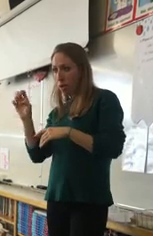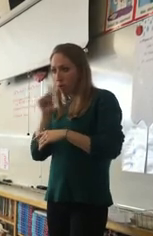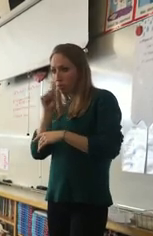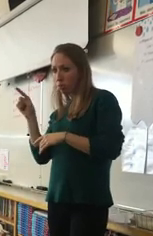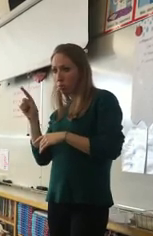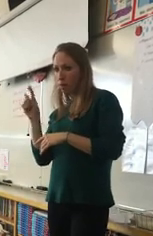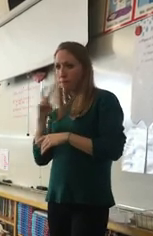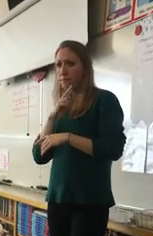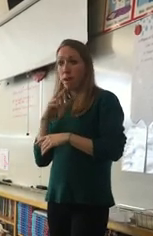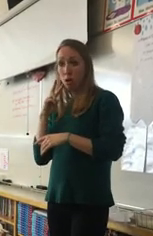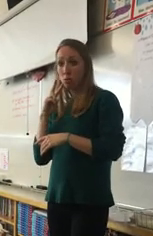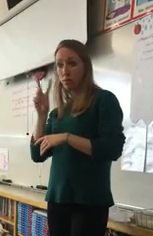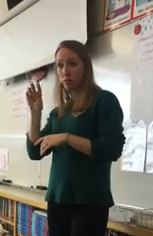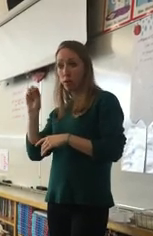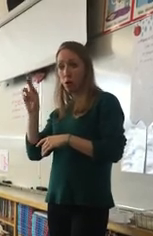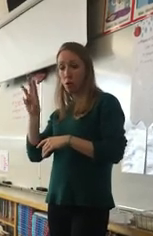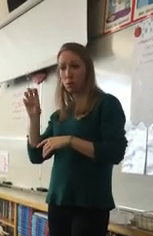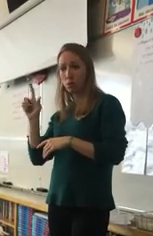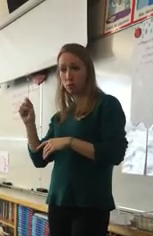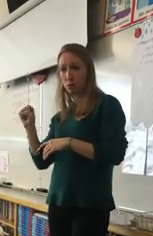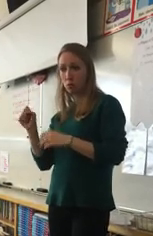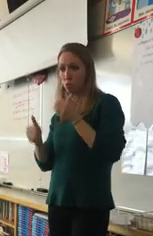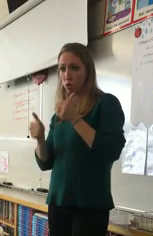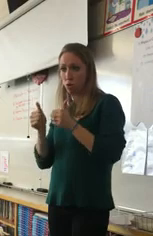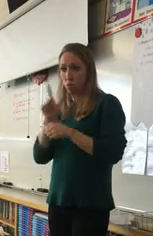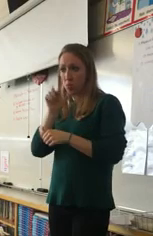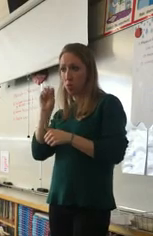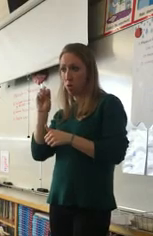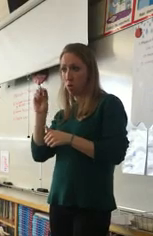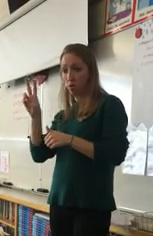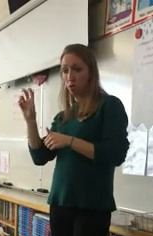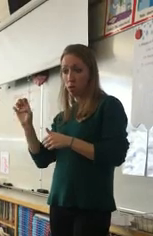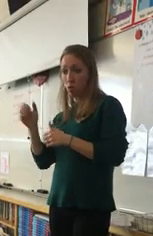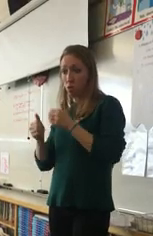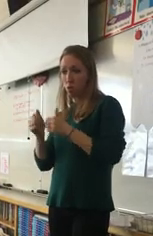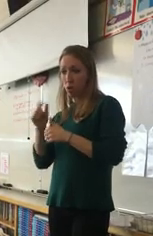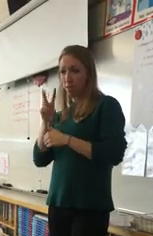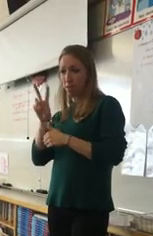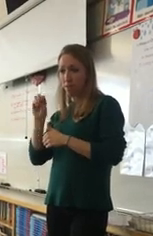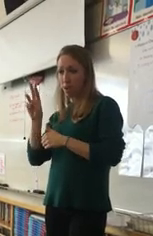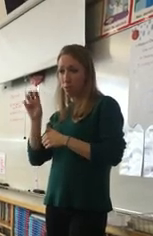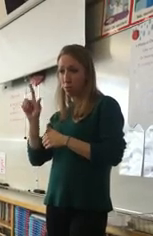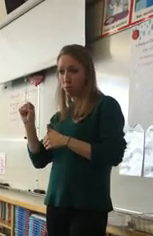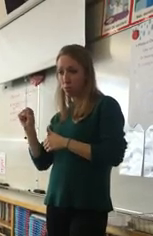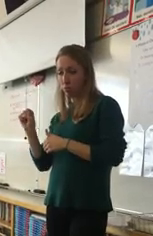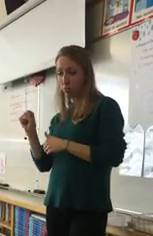Do we have to simplify it? Yes. Simplify. Okay? So you have to know what a vowel is. You have to know